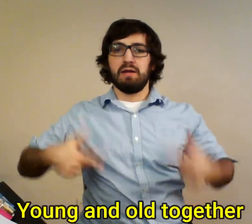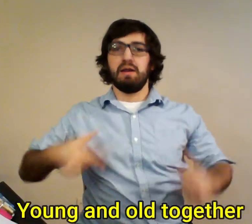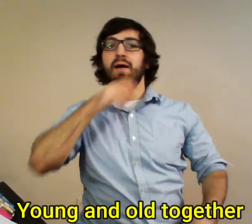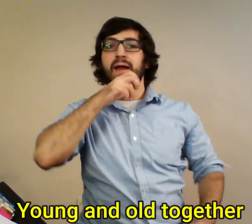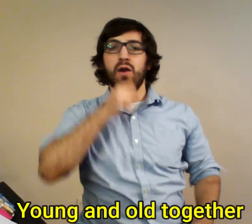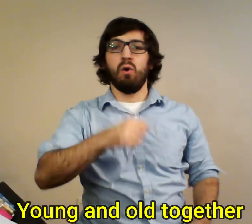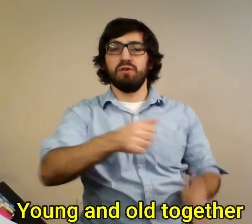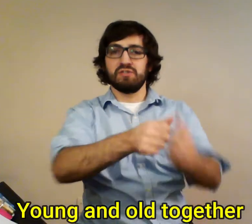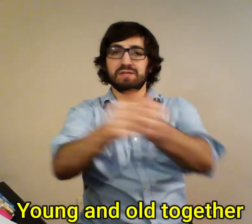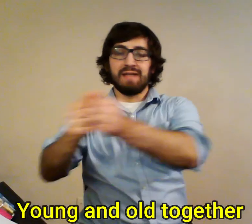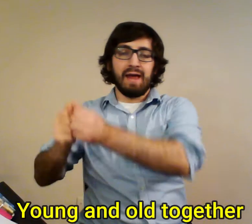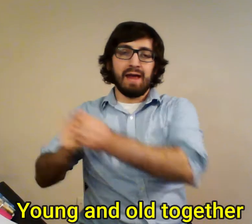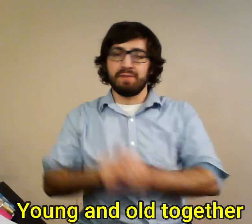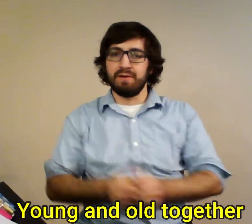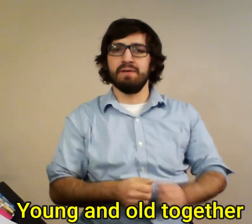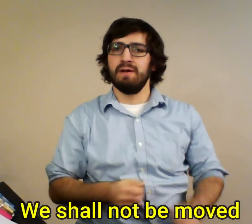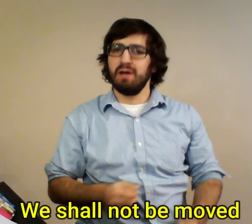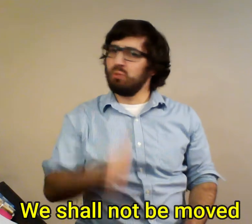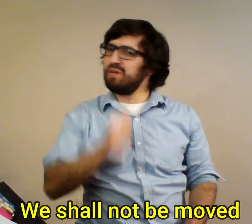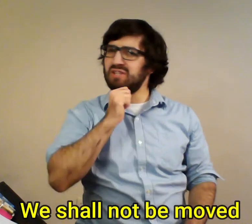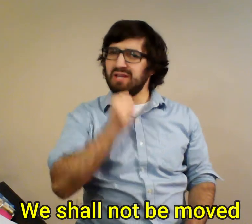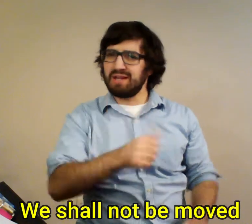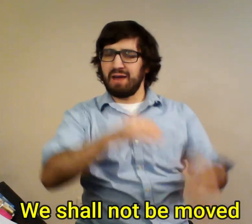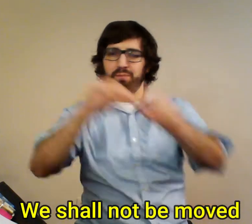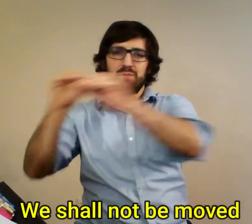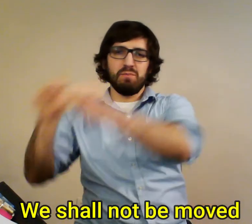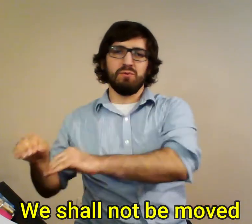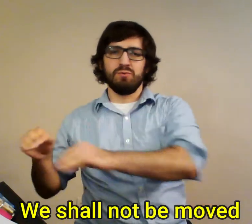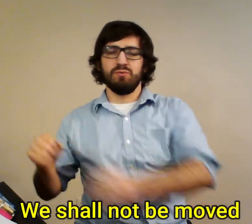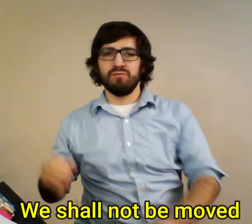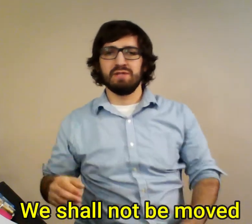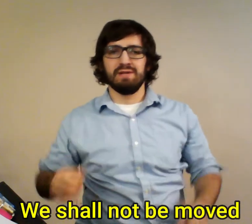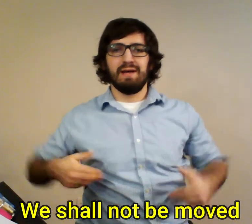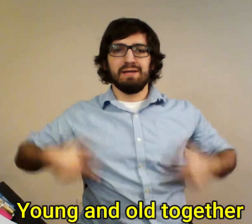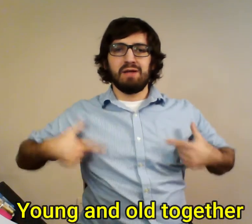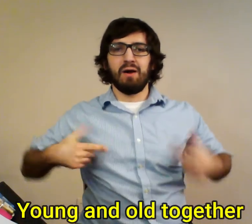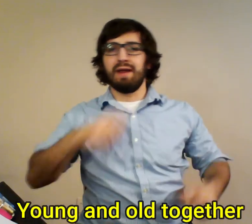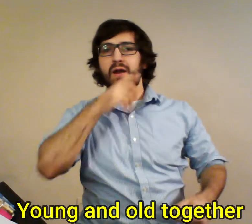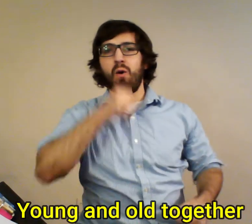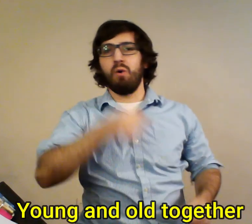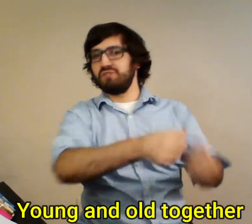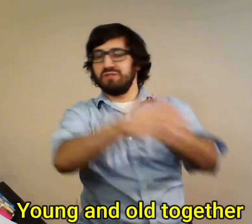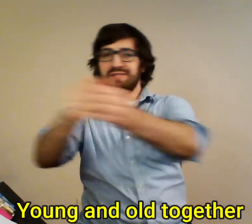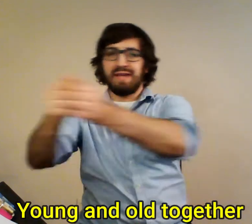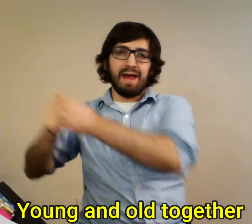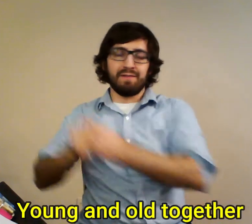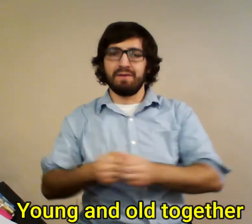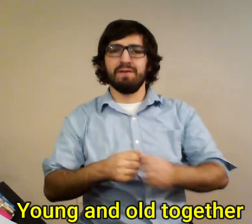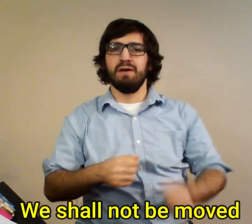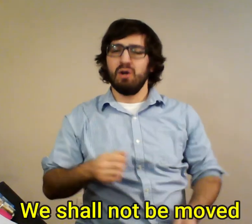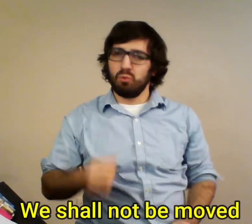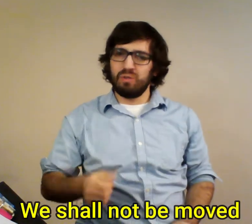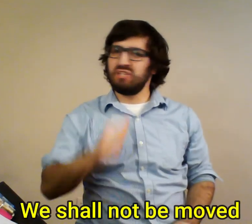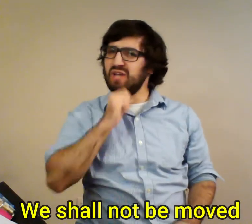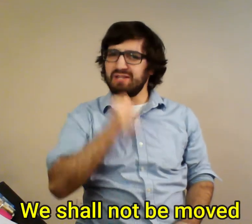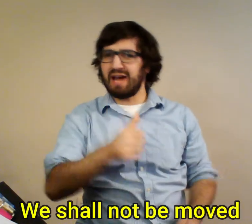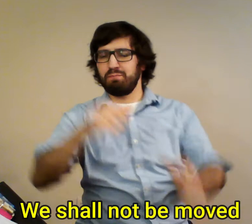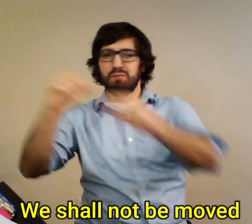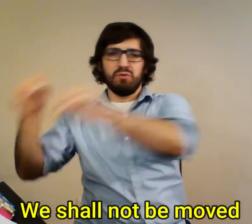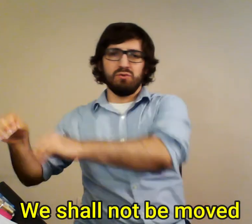Young and old together, we shall not be moved. Young and old together, we shall not be moved.